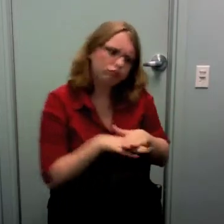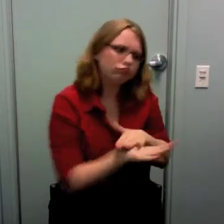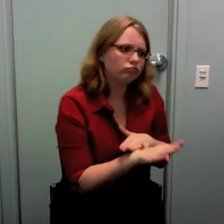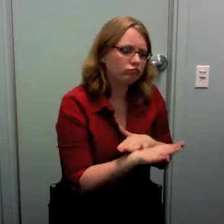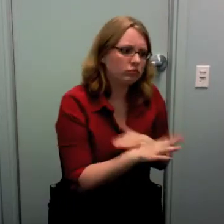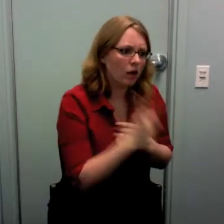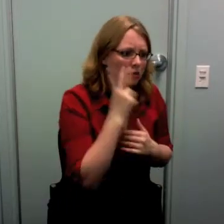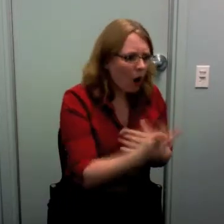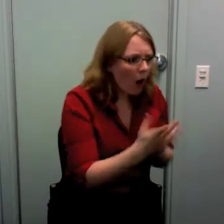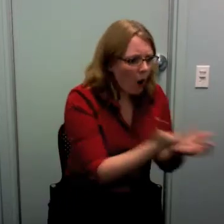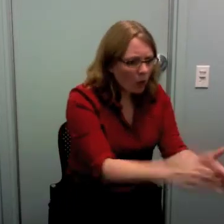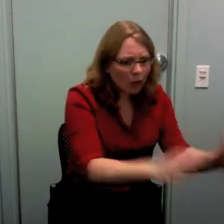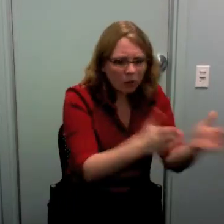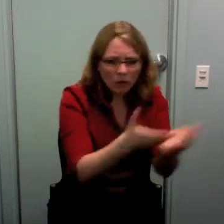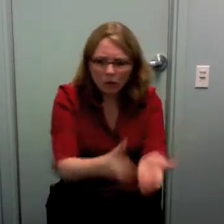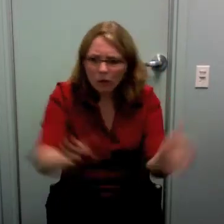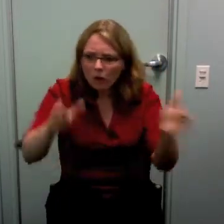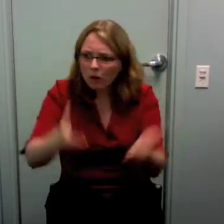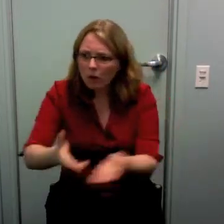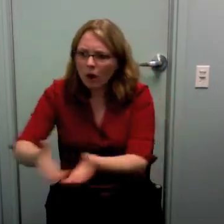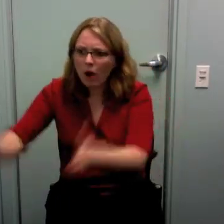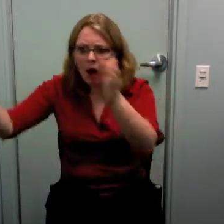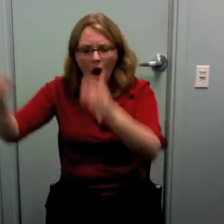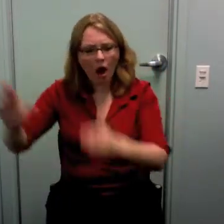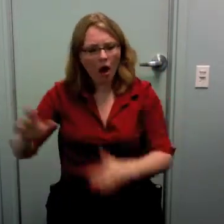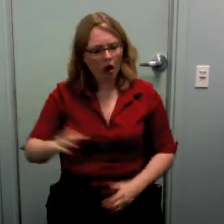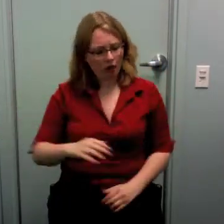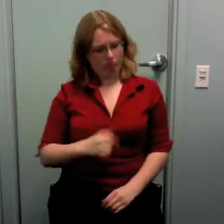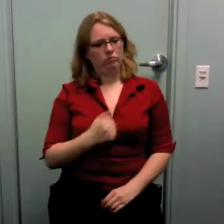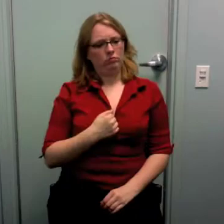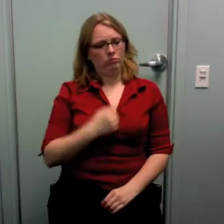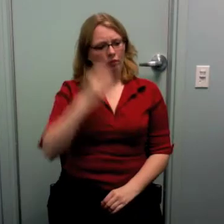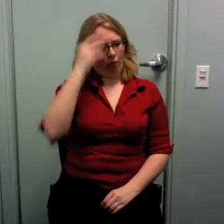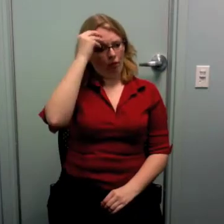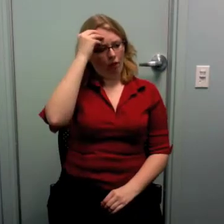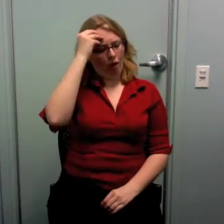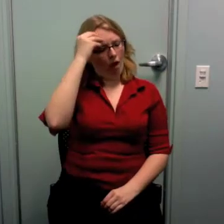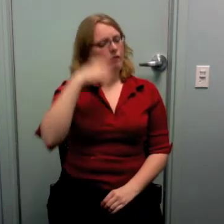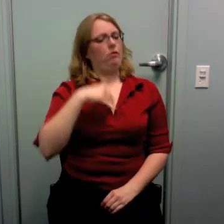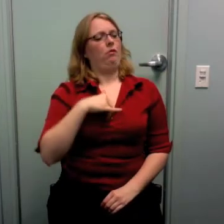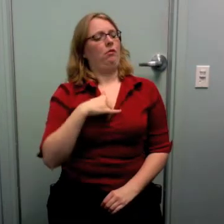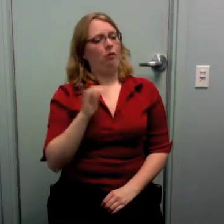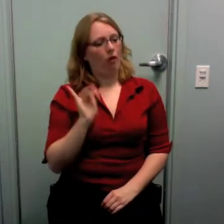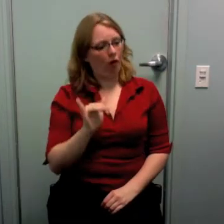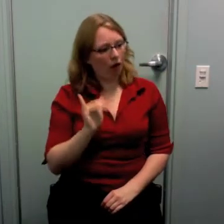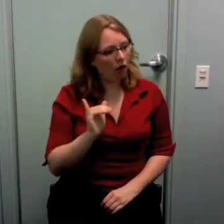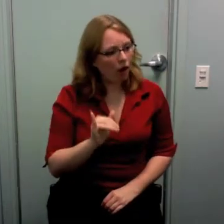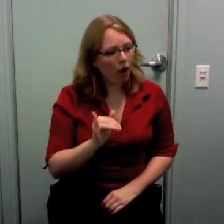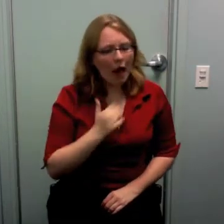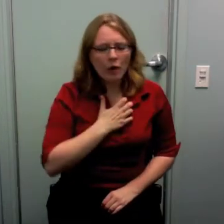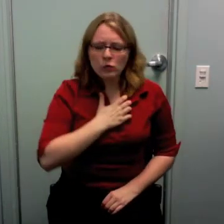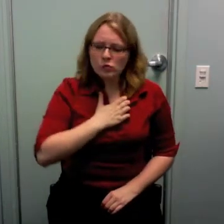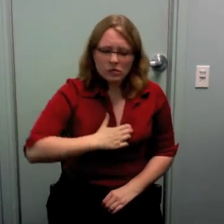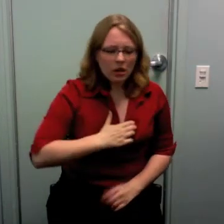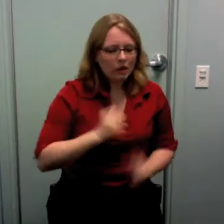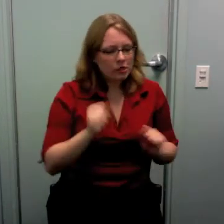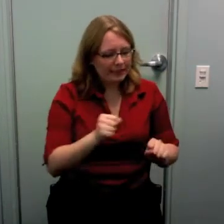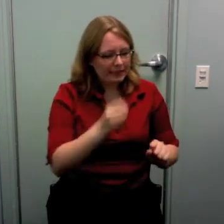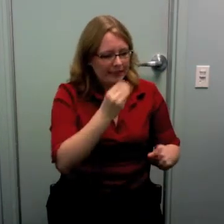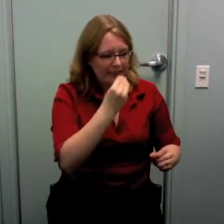their breakfast. She said to herself, "Oh, how I wish I could eat some of that porridge.